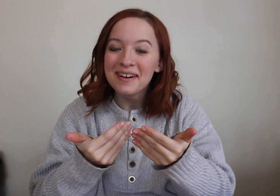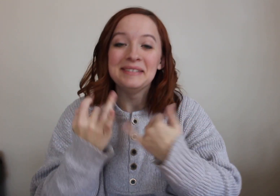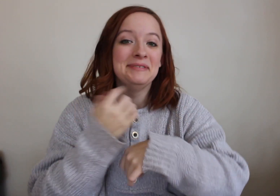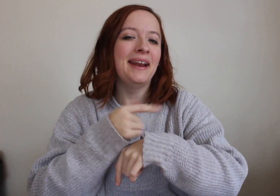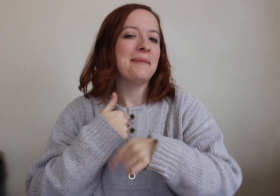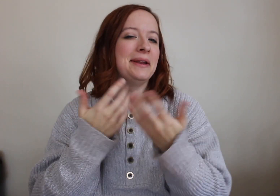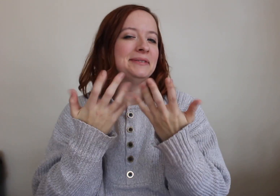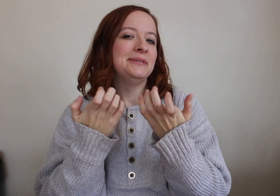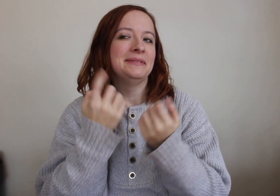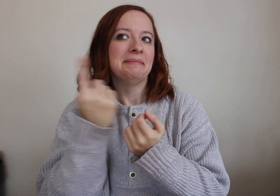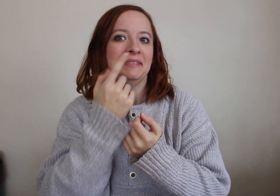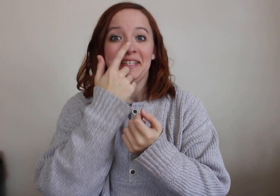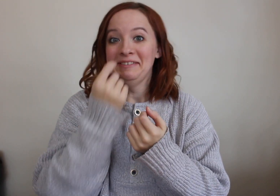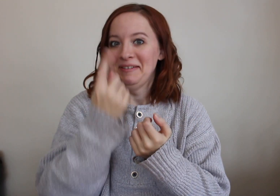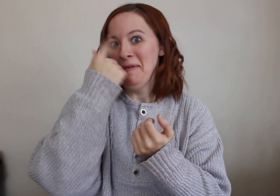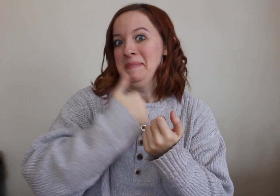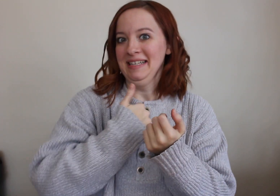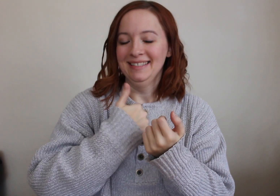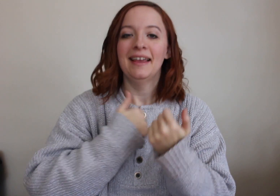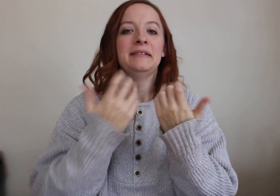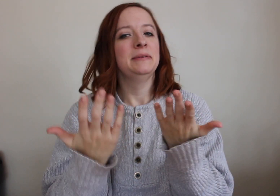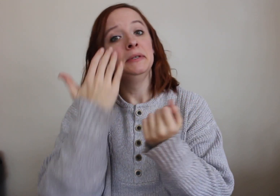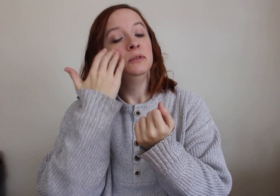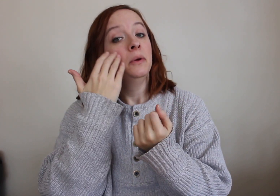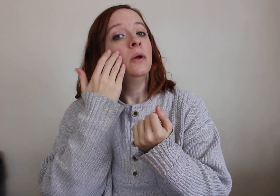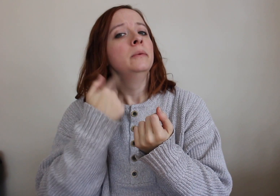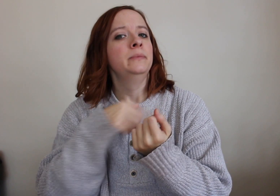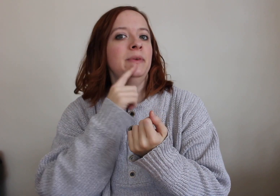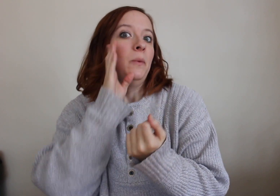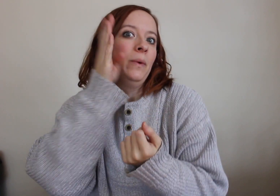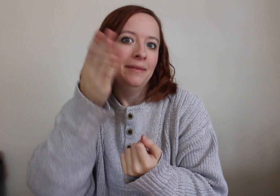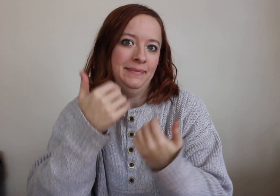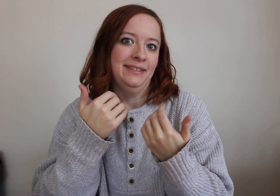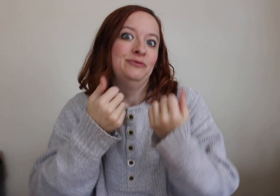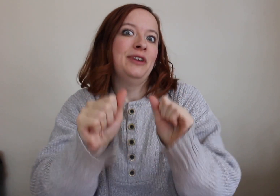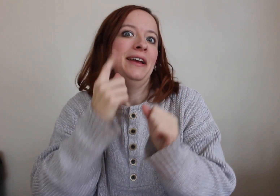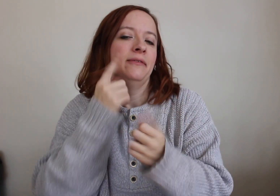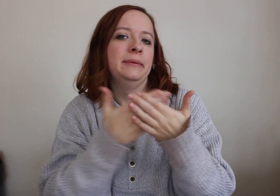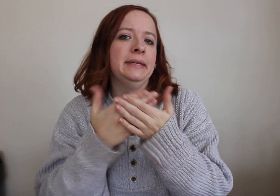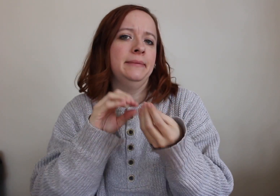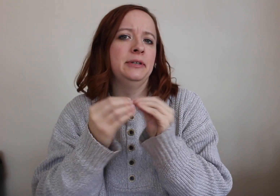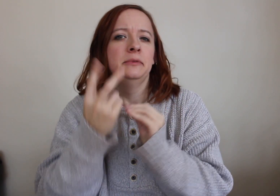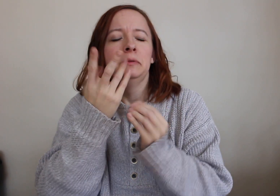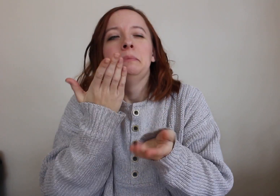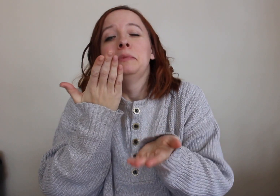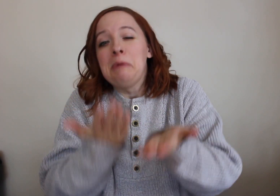Hello, welcome. Today I wanted to do something kind of interesting, at least for myself. As you know, we're going to be trying for baby number